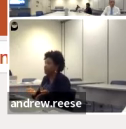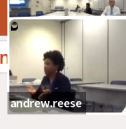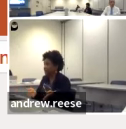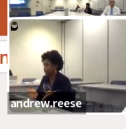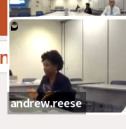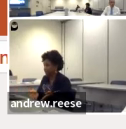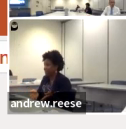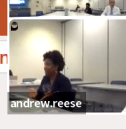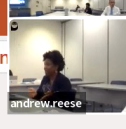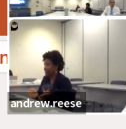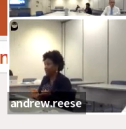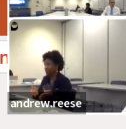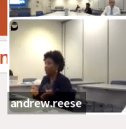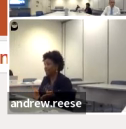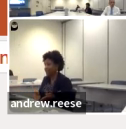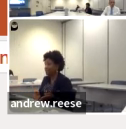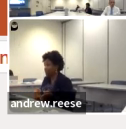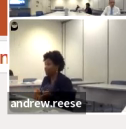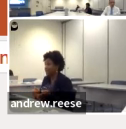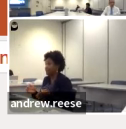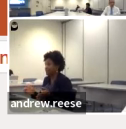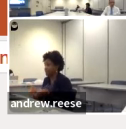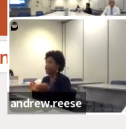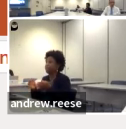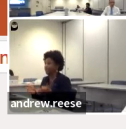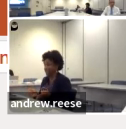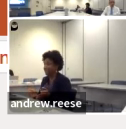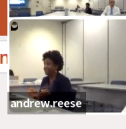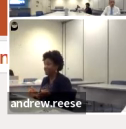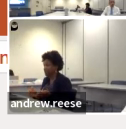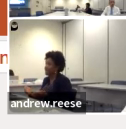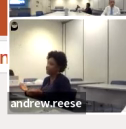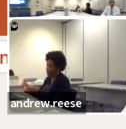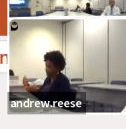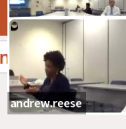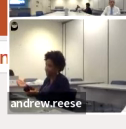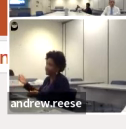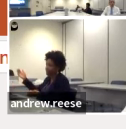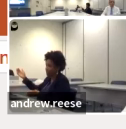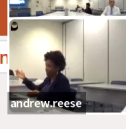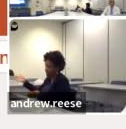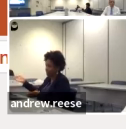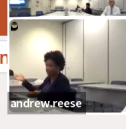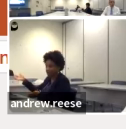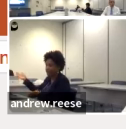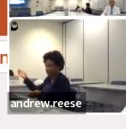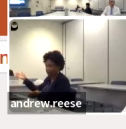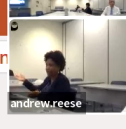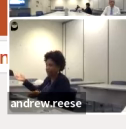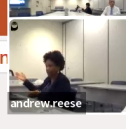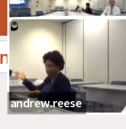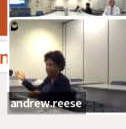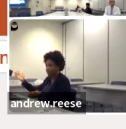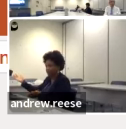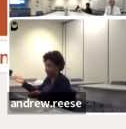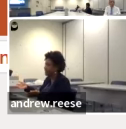that couples therapy is also in place. Not just that these are in place, but I check with the vendors, the